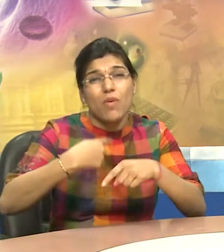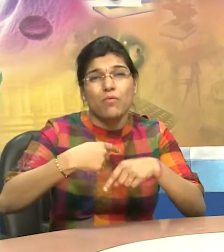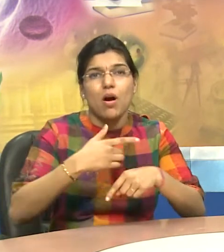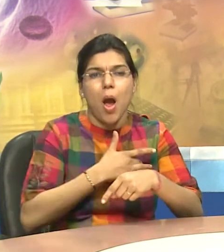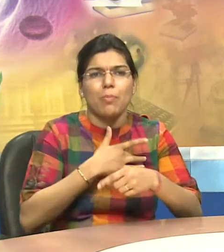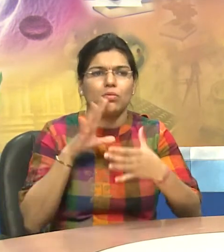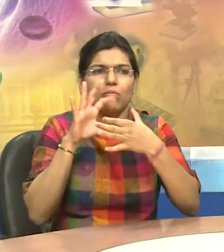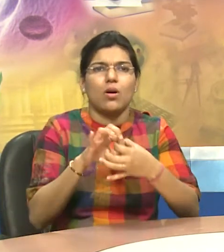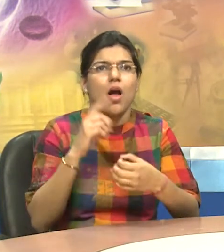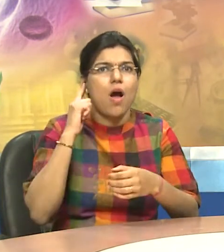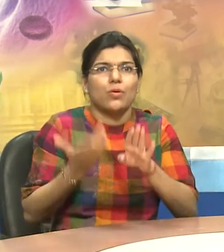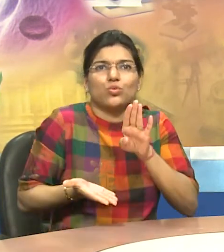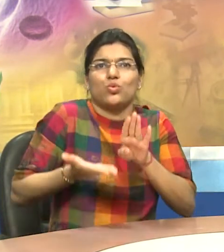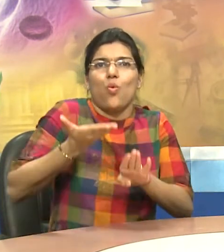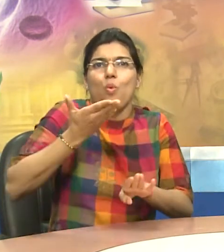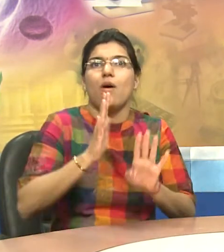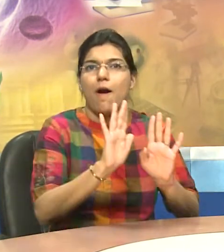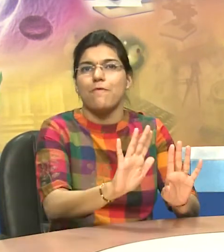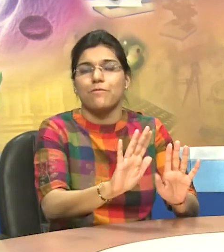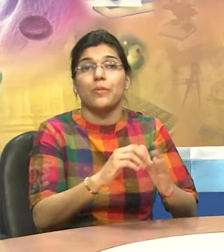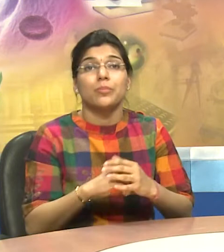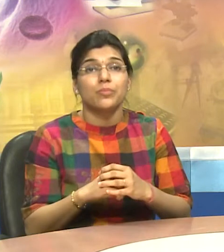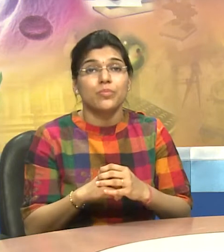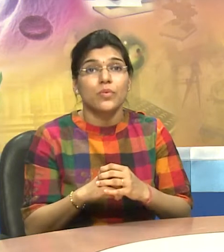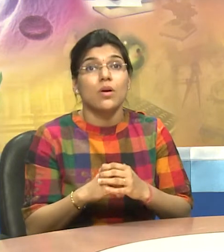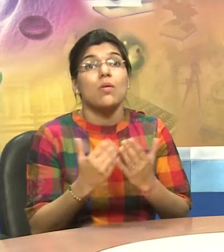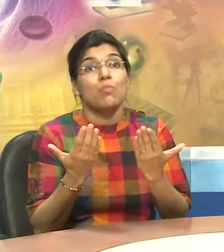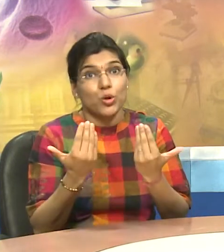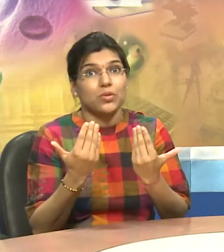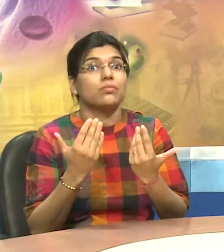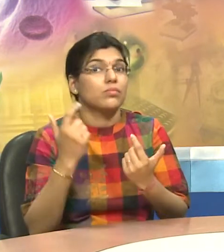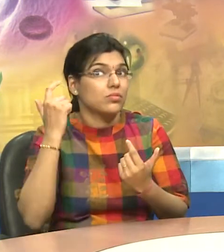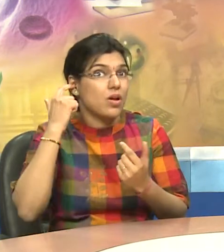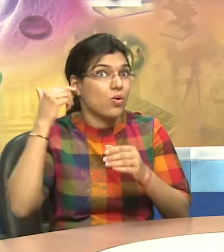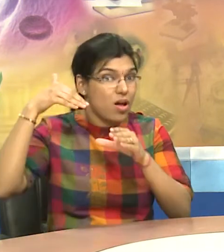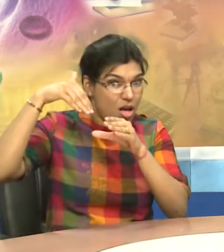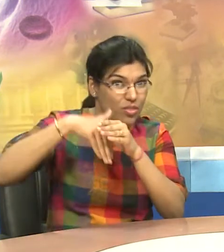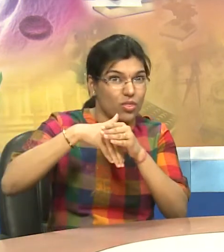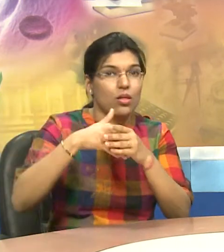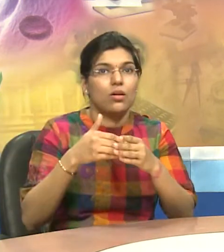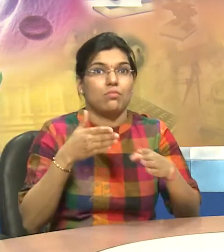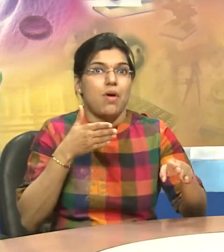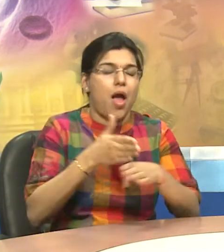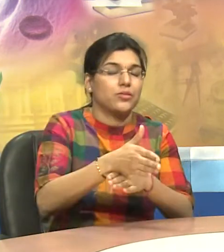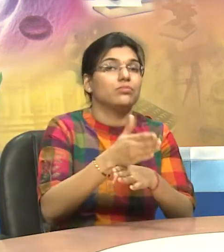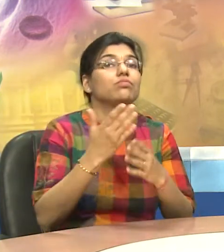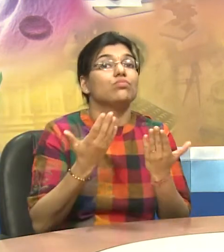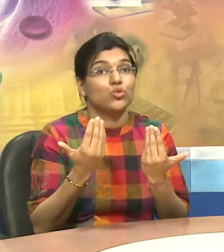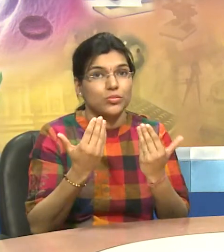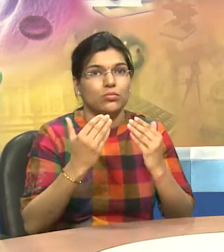continue being exposed to loud voices, there is a possibility